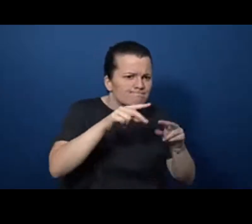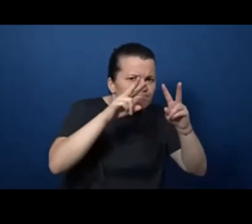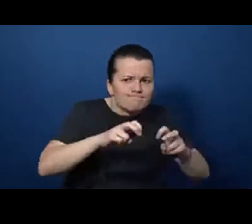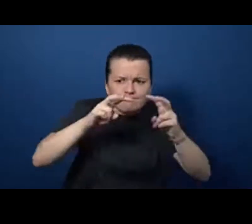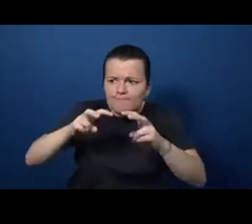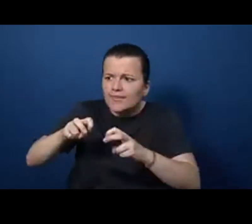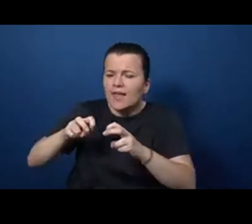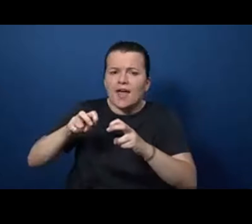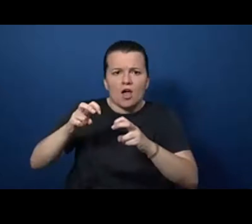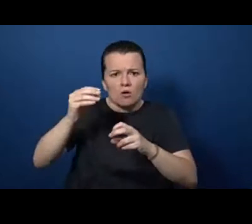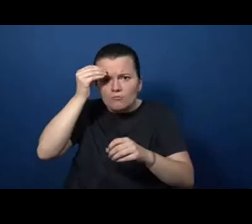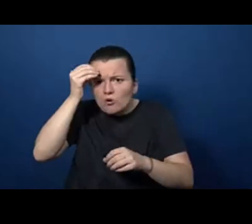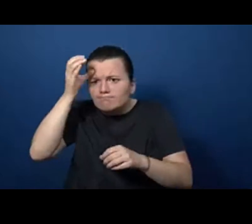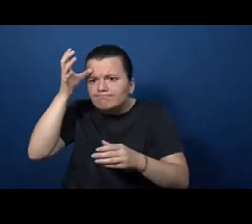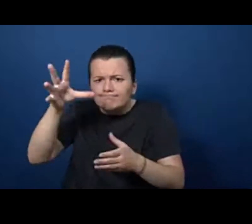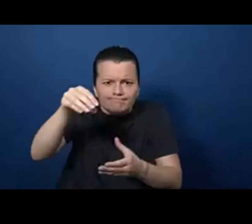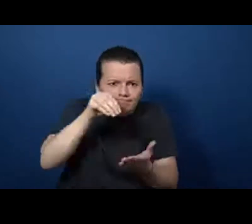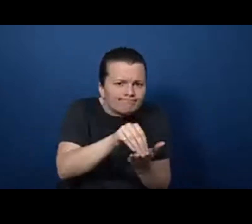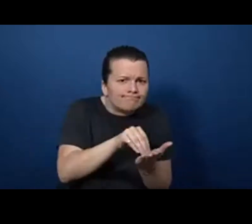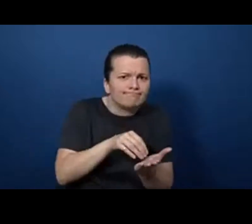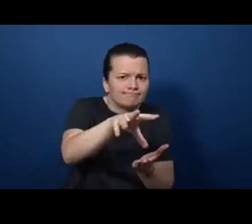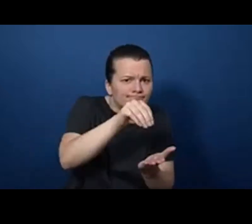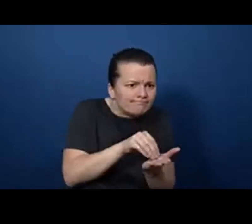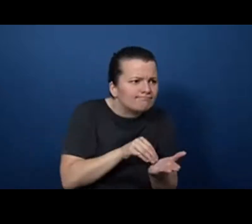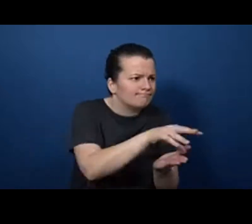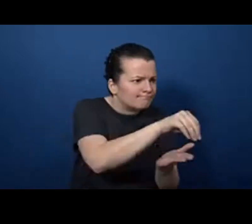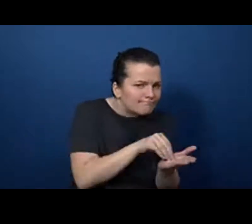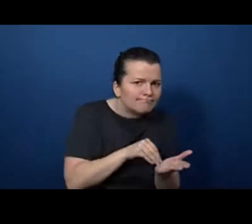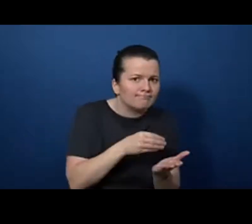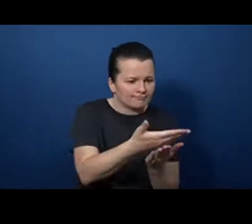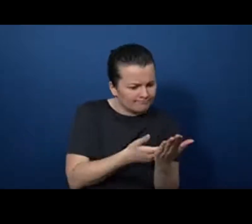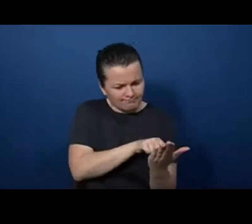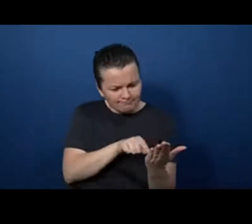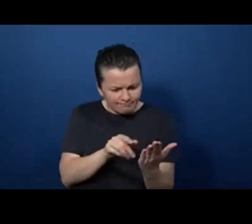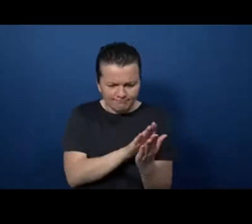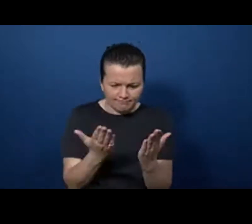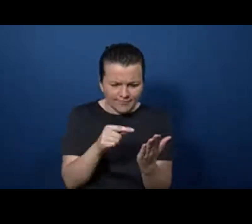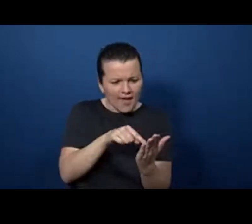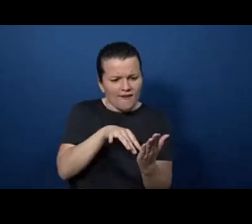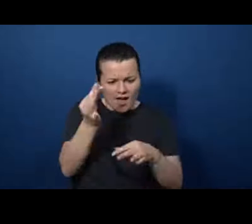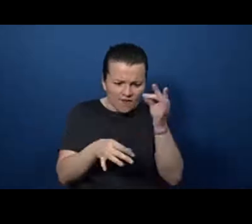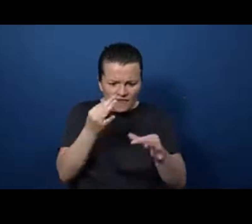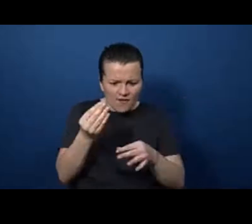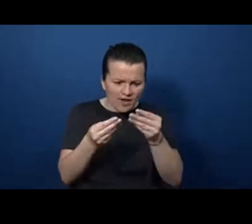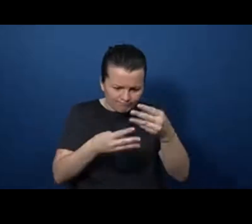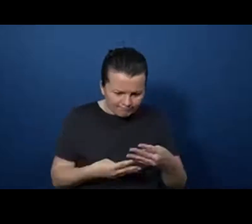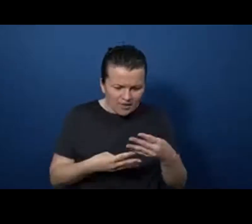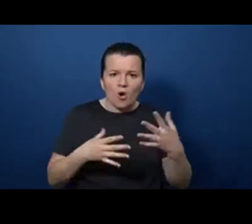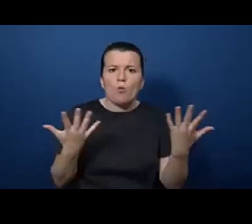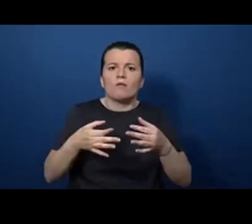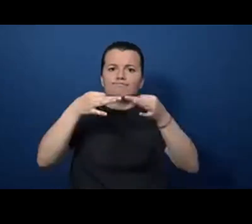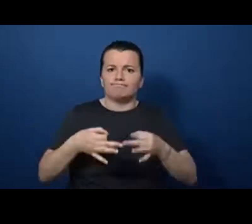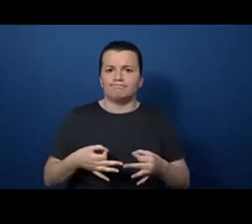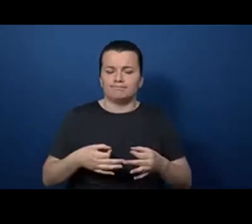make decisions. That's what we did, for example, by releasing in 2019 a really groundbreaking report